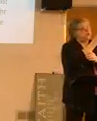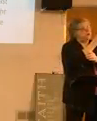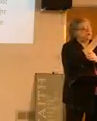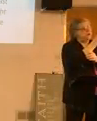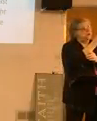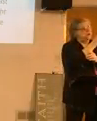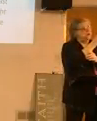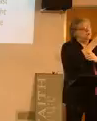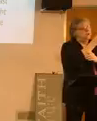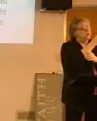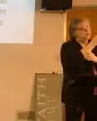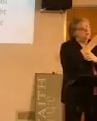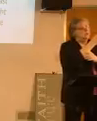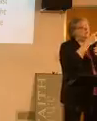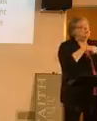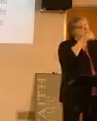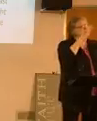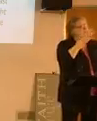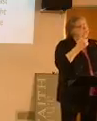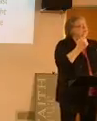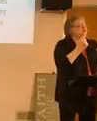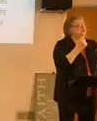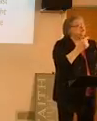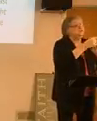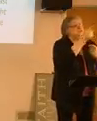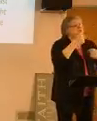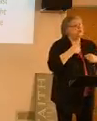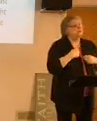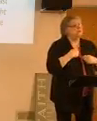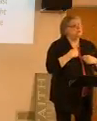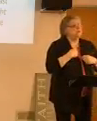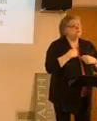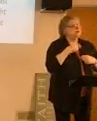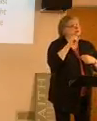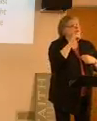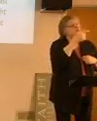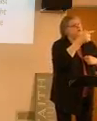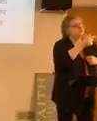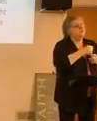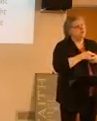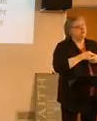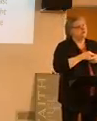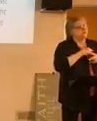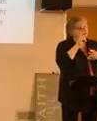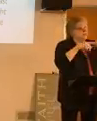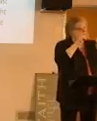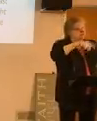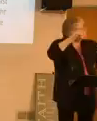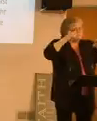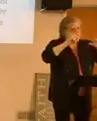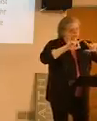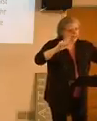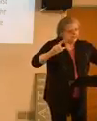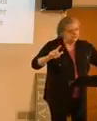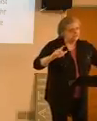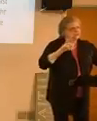To change the way we think or interact with those who are a different people group, a different language.